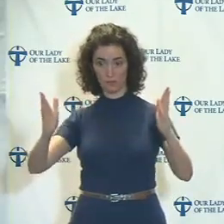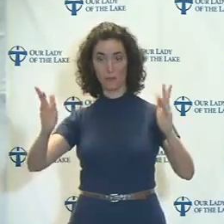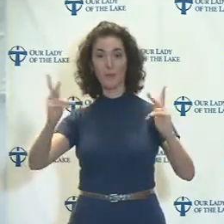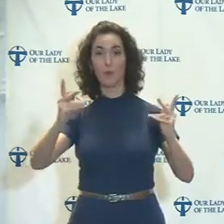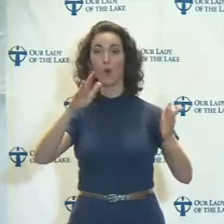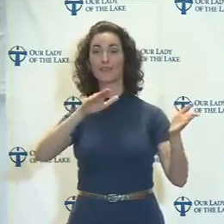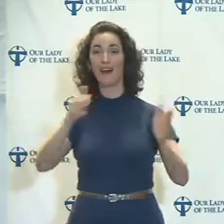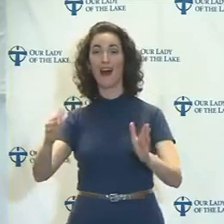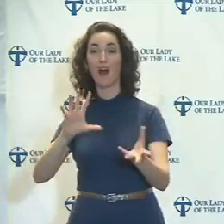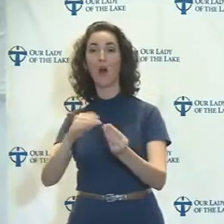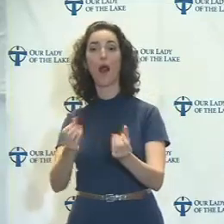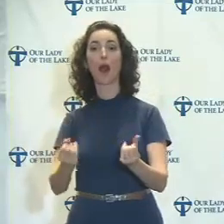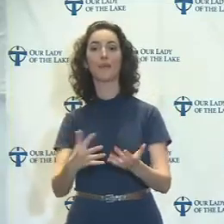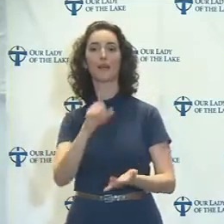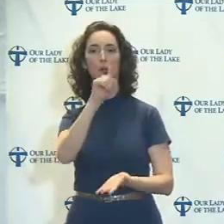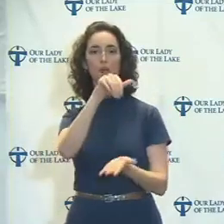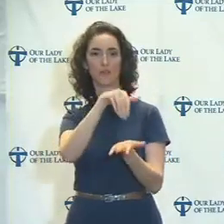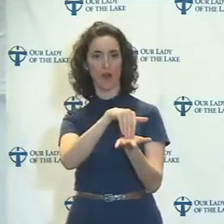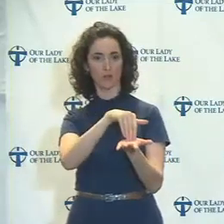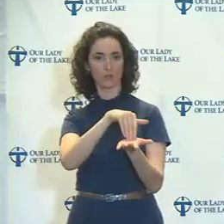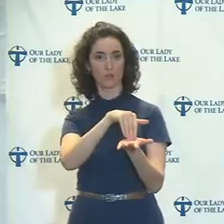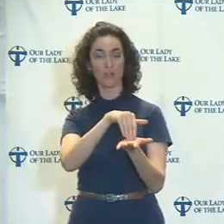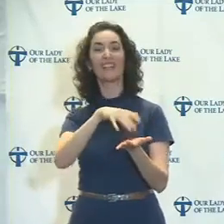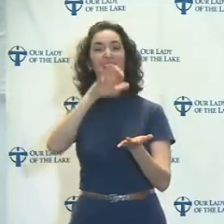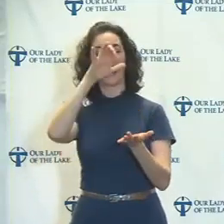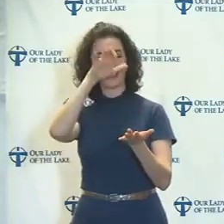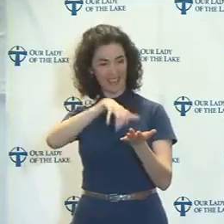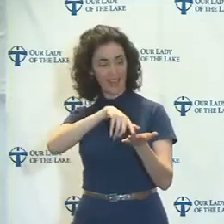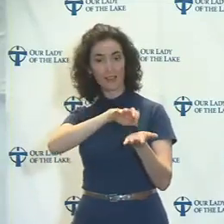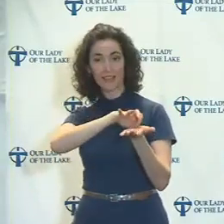We've got to get off of that trajectory, and deaths are a lagging